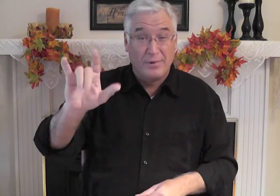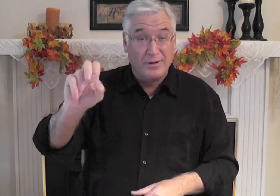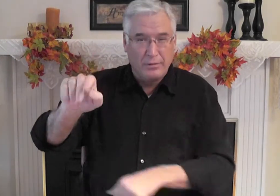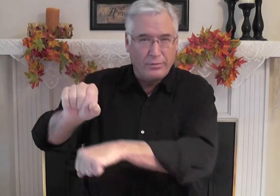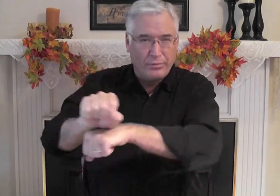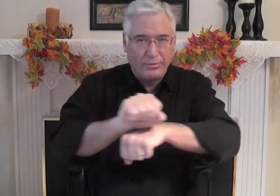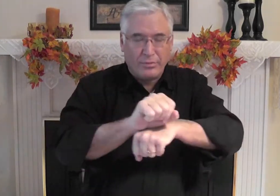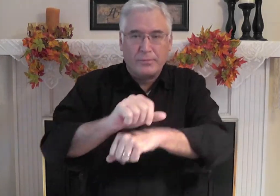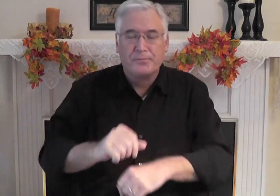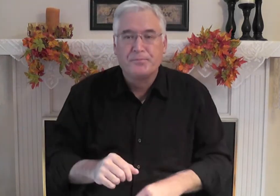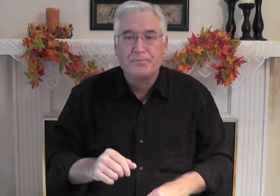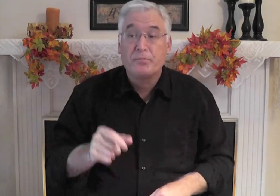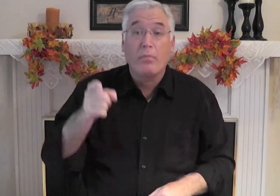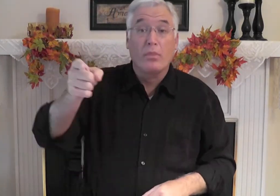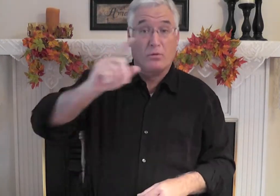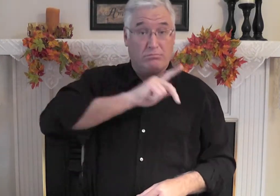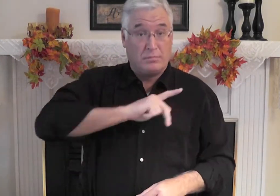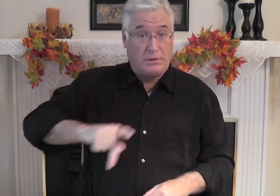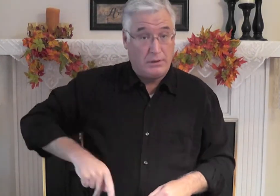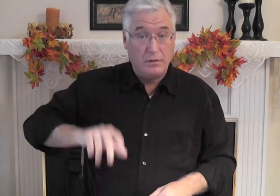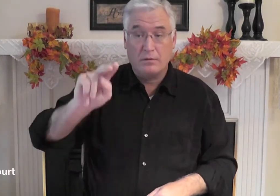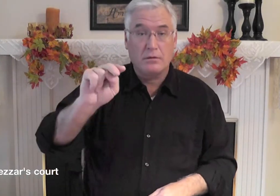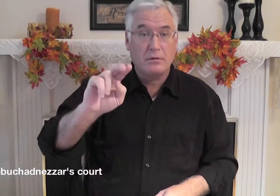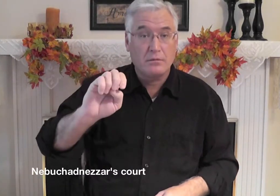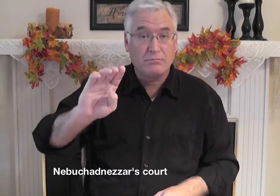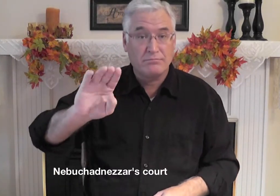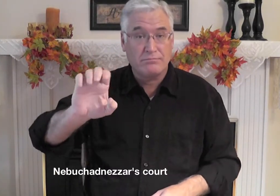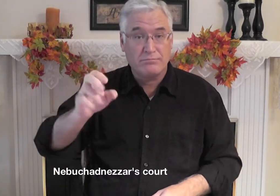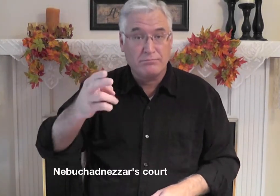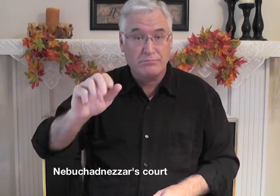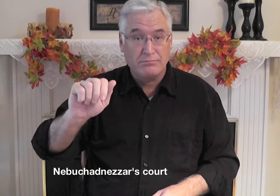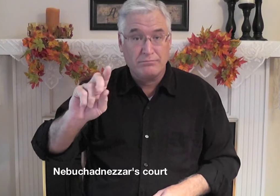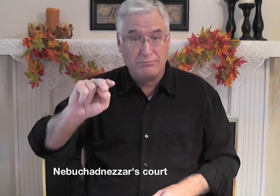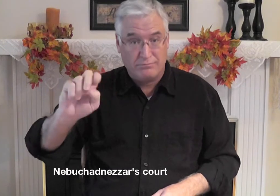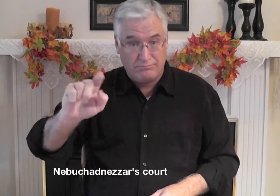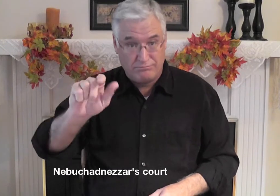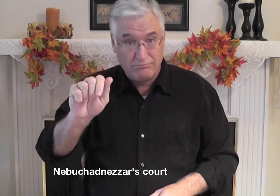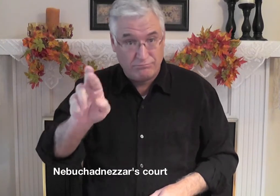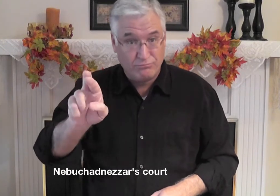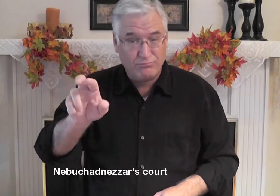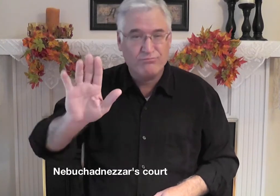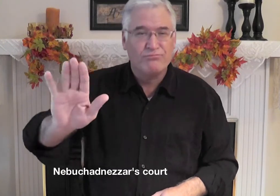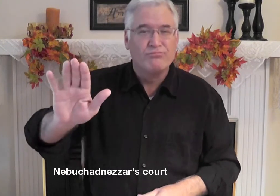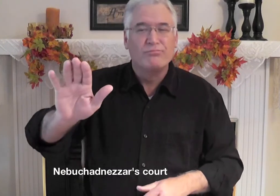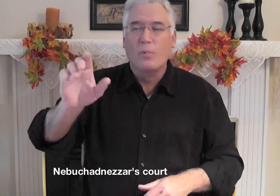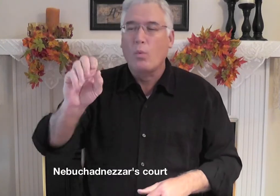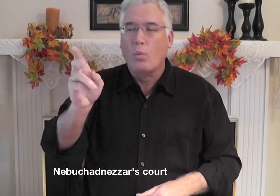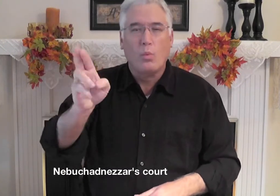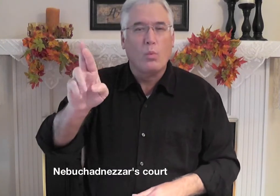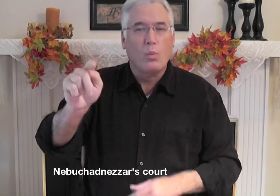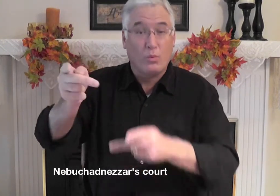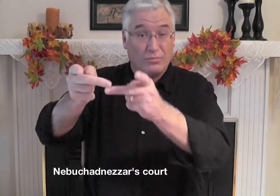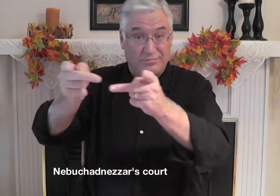in slavery in Babylon. And King Nebuchadnezzar in his